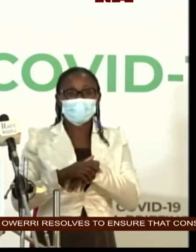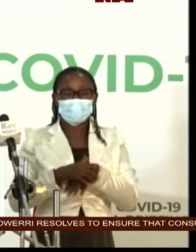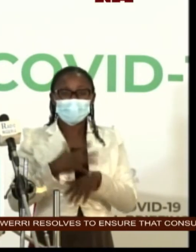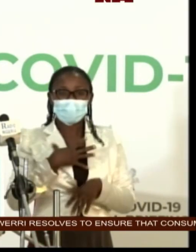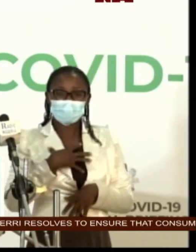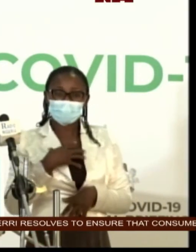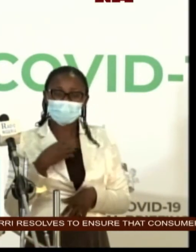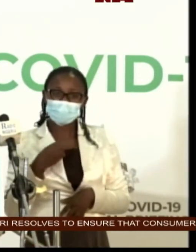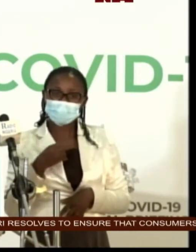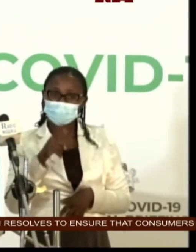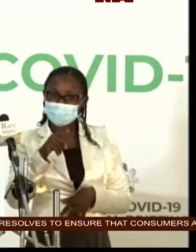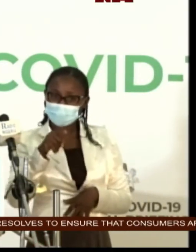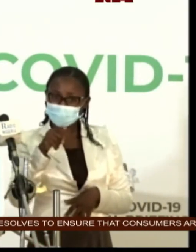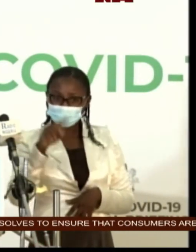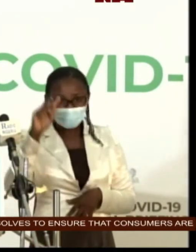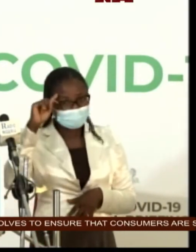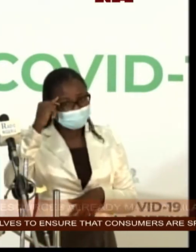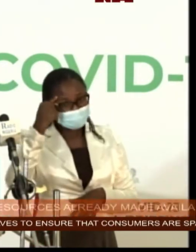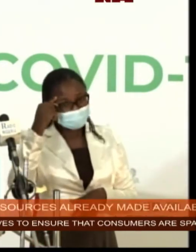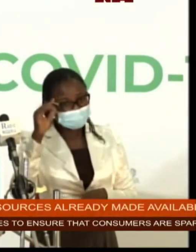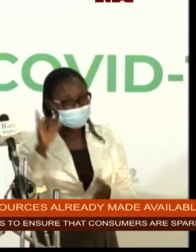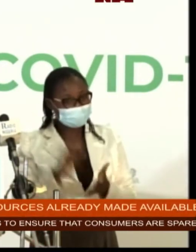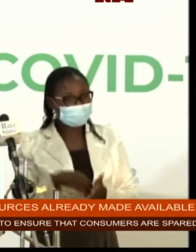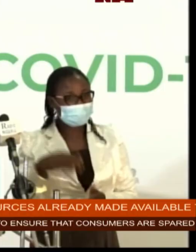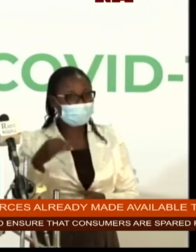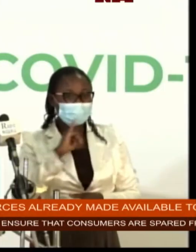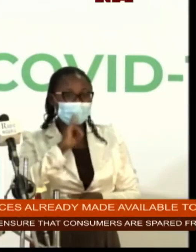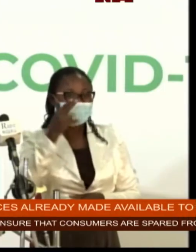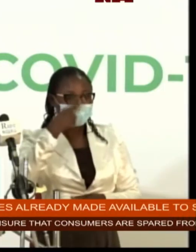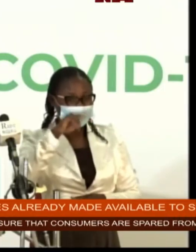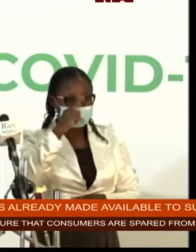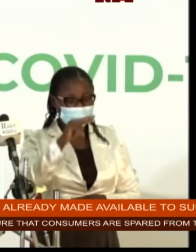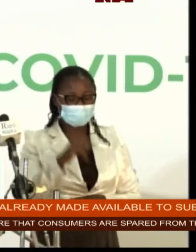And you begin to think that it's a joke.